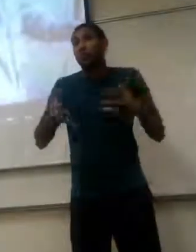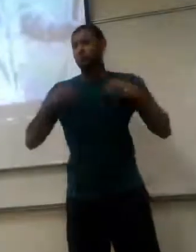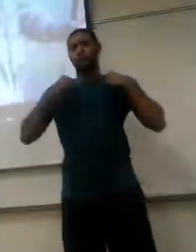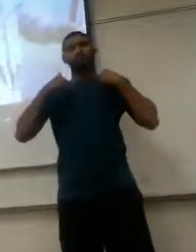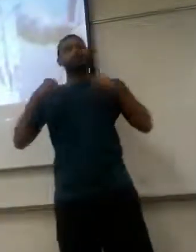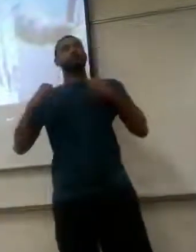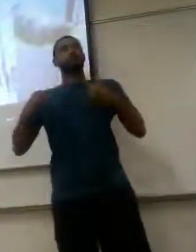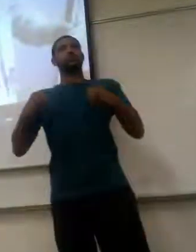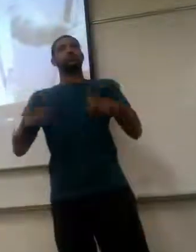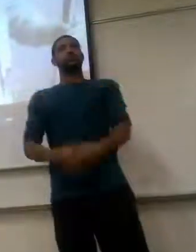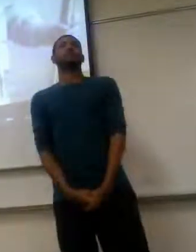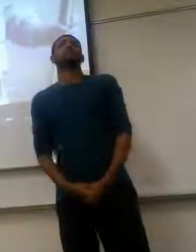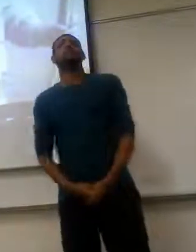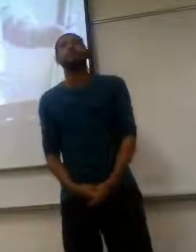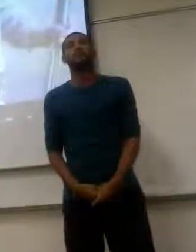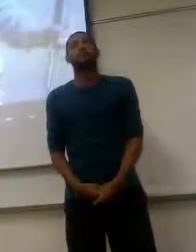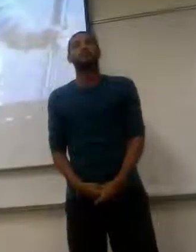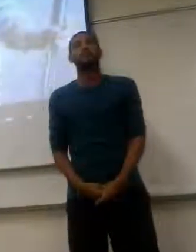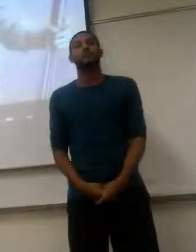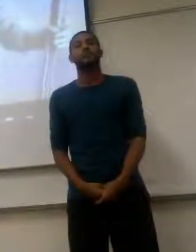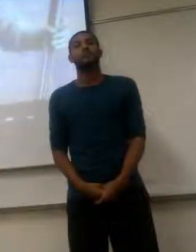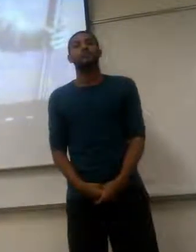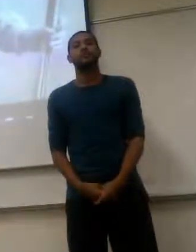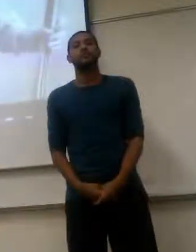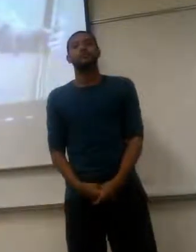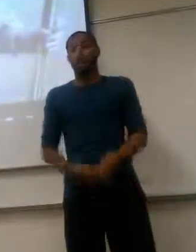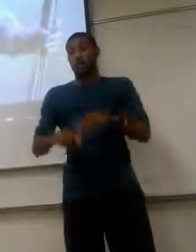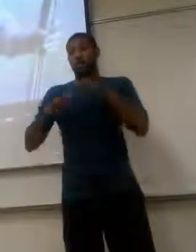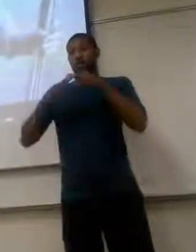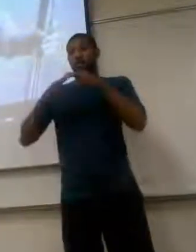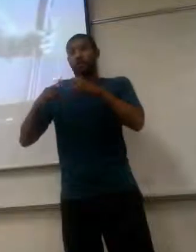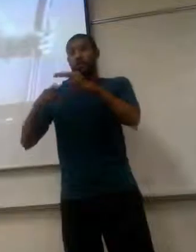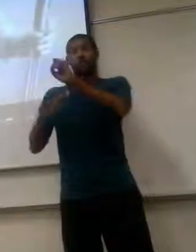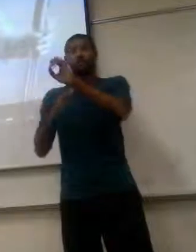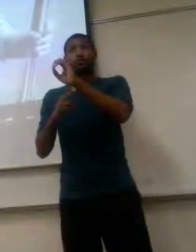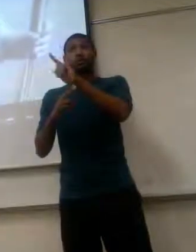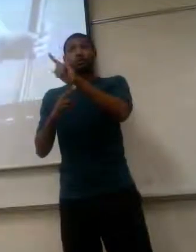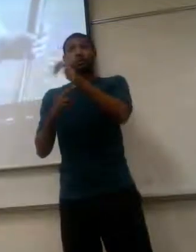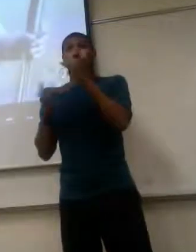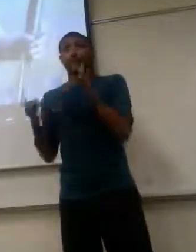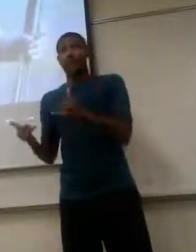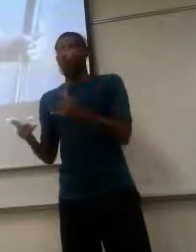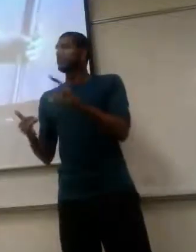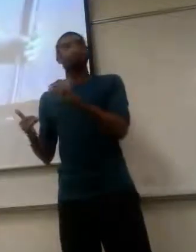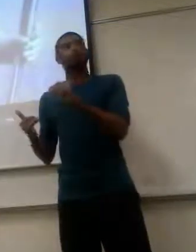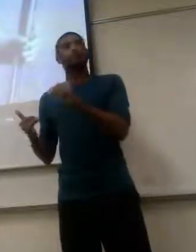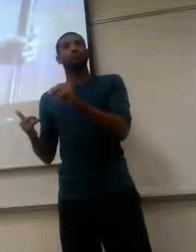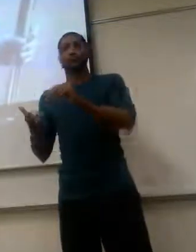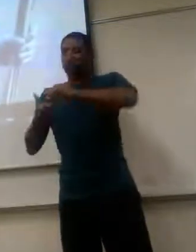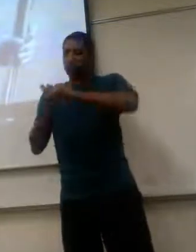I was no longer called Slow. I was given the name of Tatanka Ayotanka, or Sitting